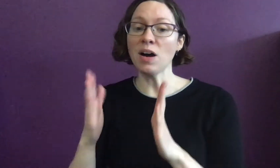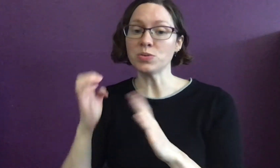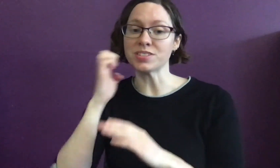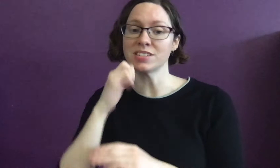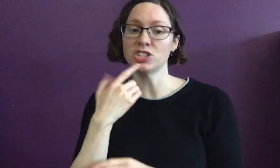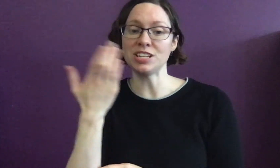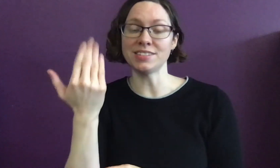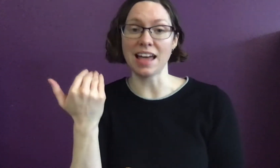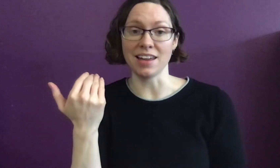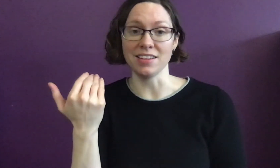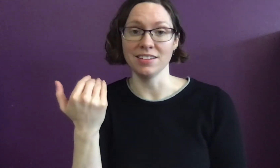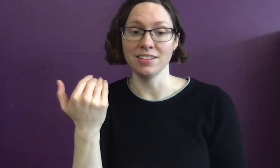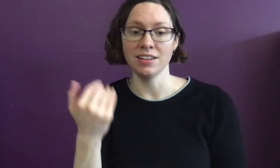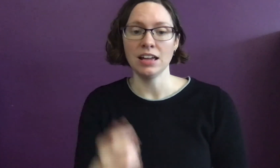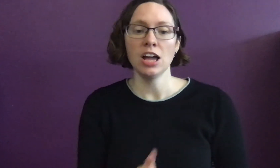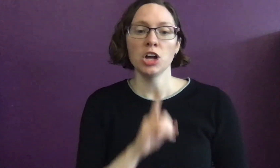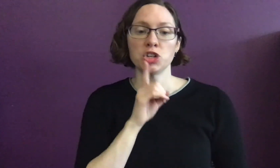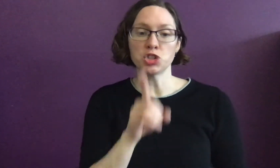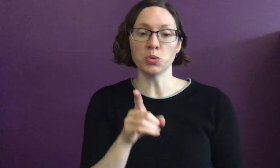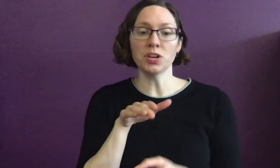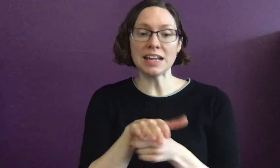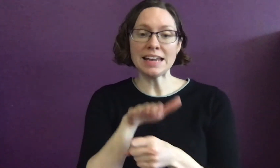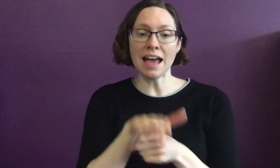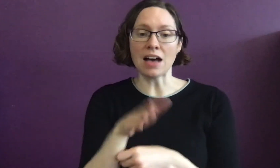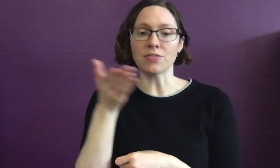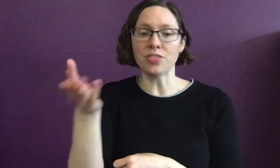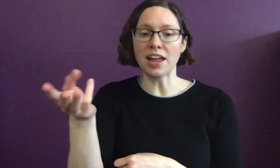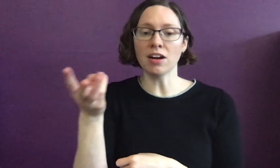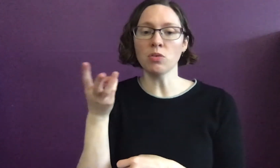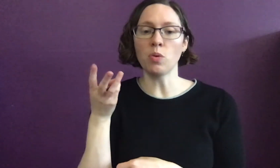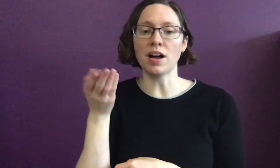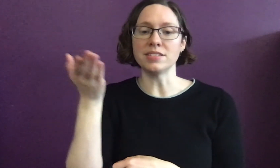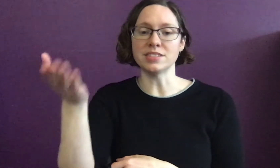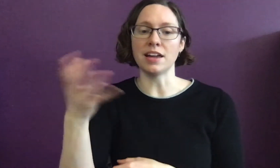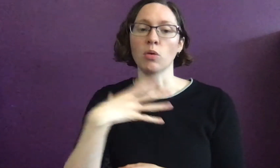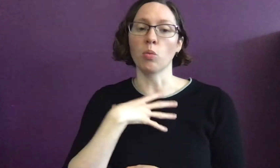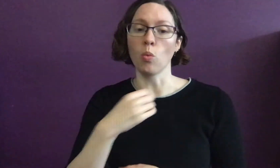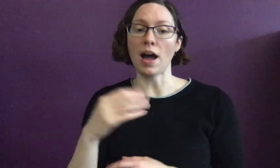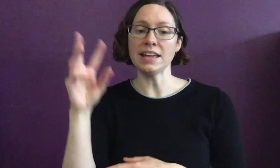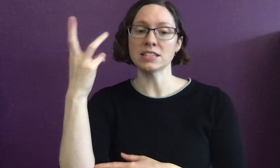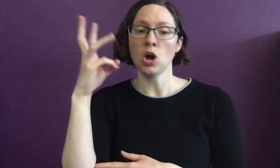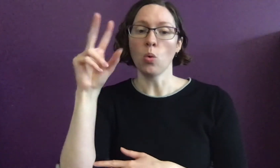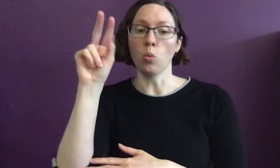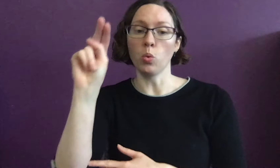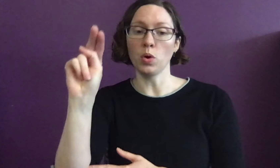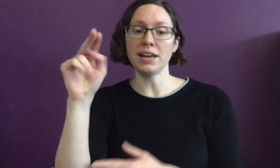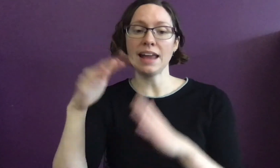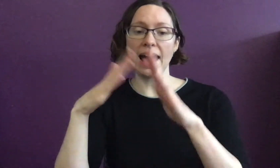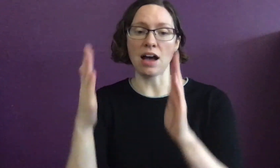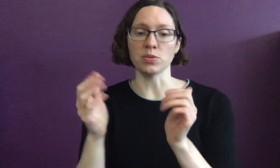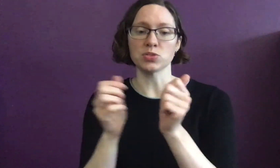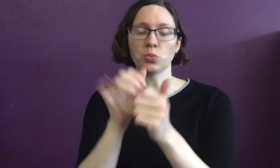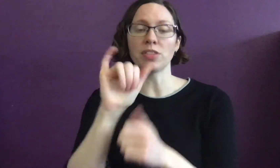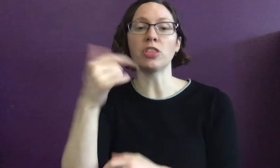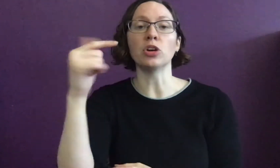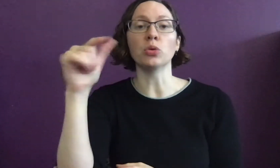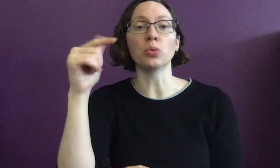house," she said. Sure enough, there was their white wooden house with the